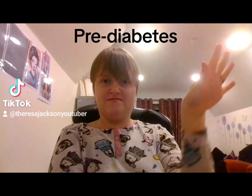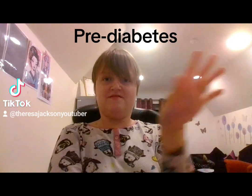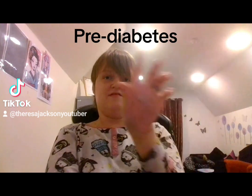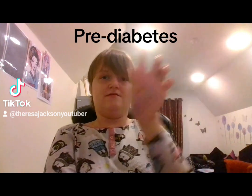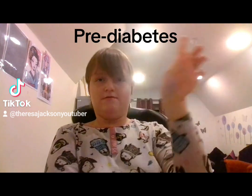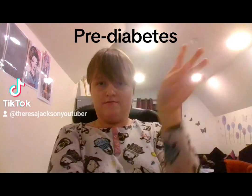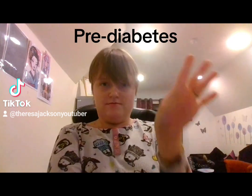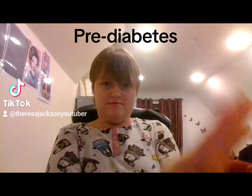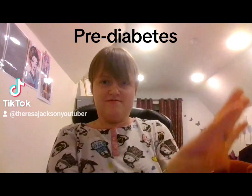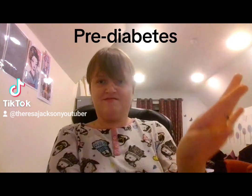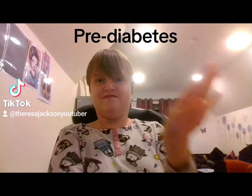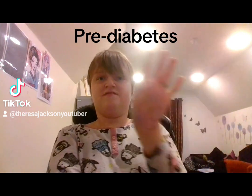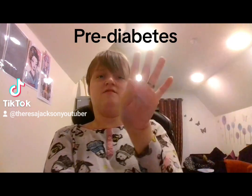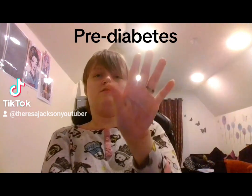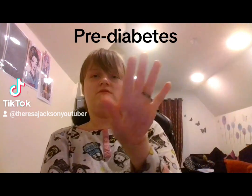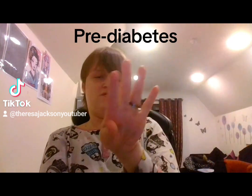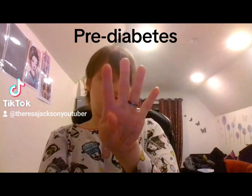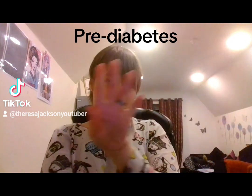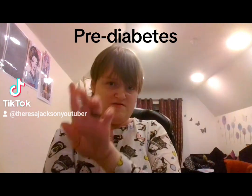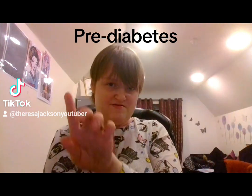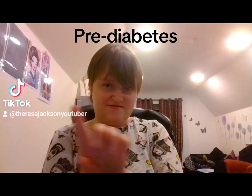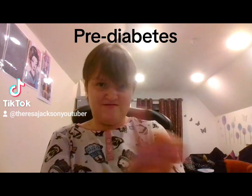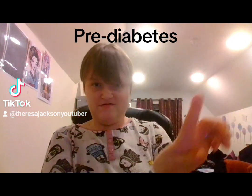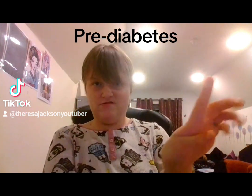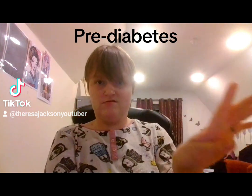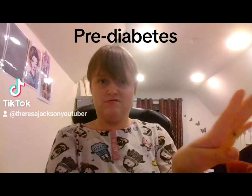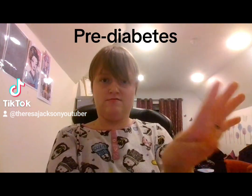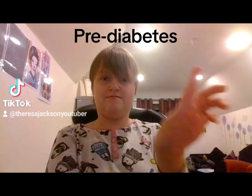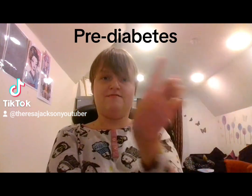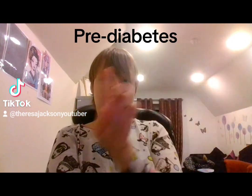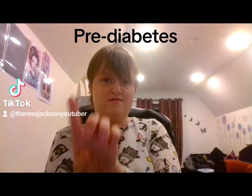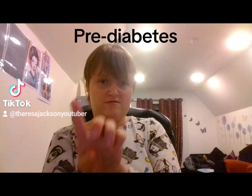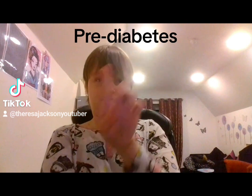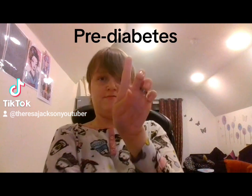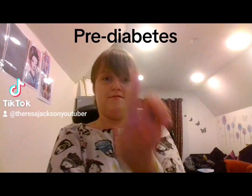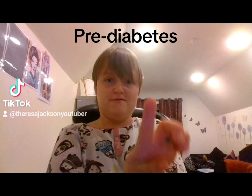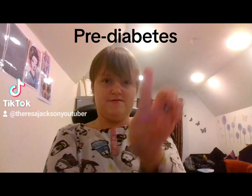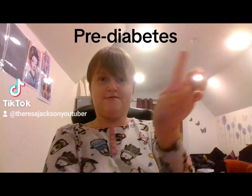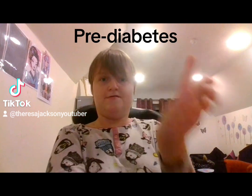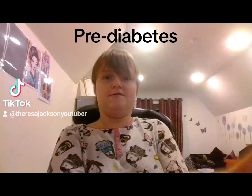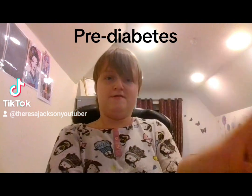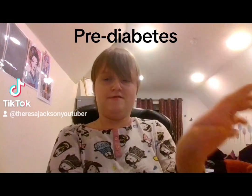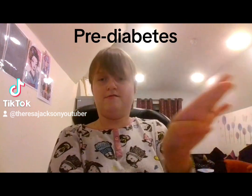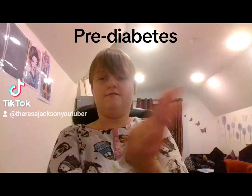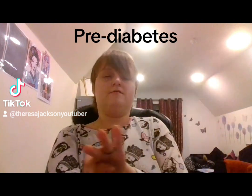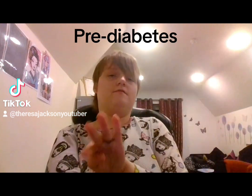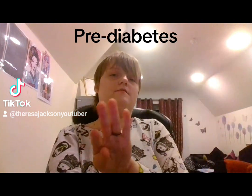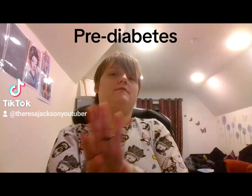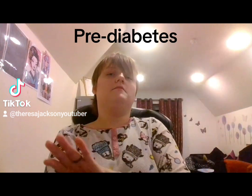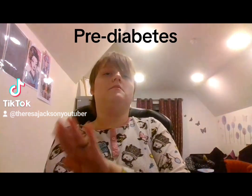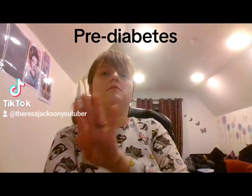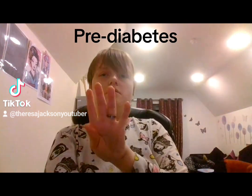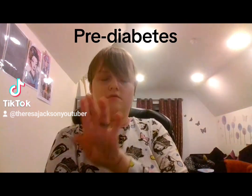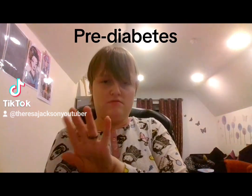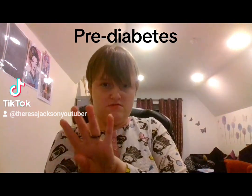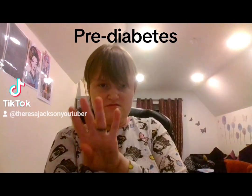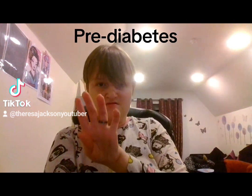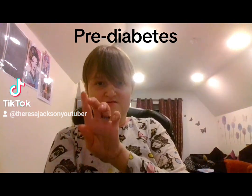IFG, impaired glucose tolerance, IGT, impaired glucose